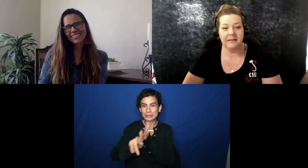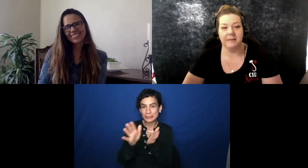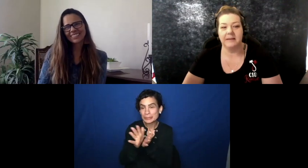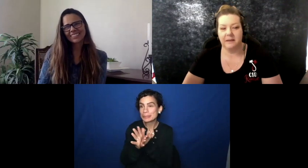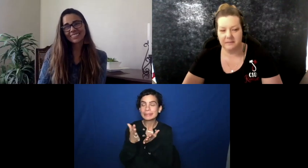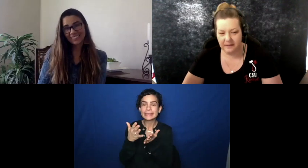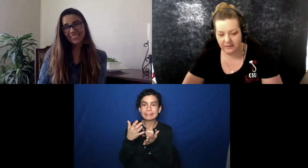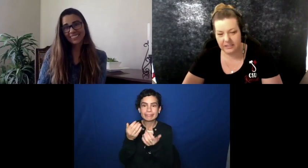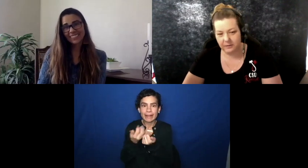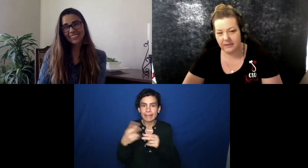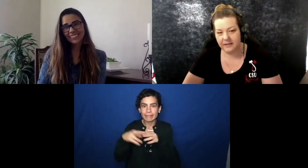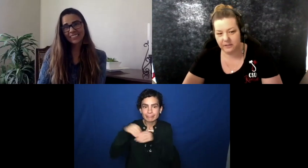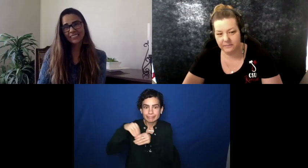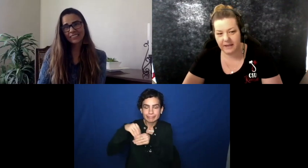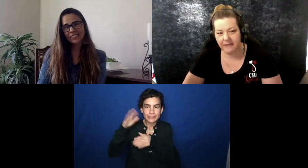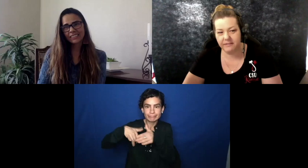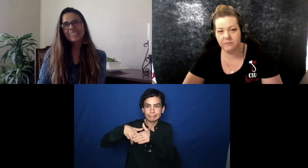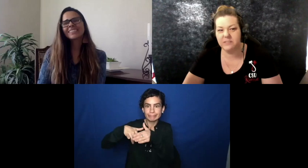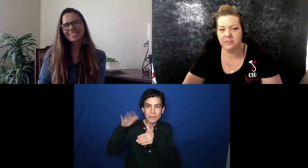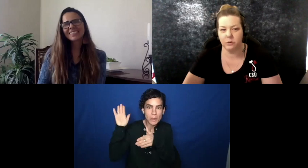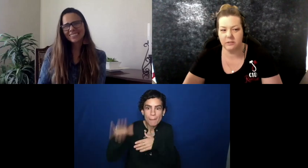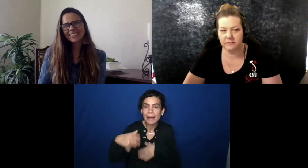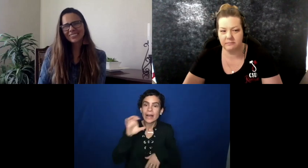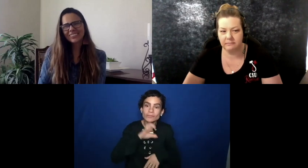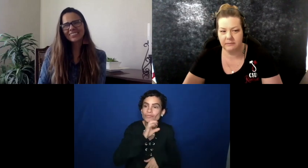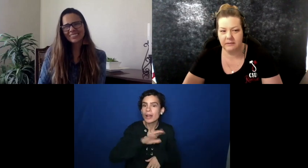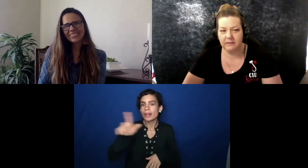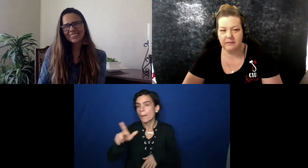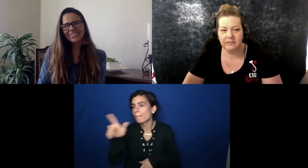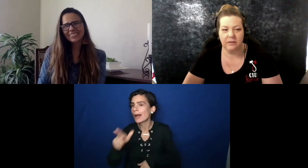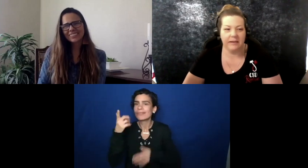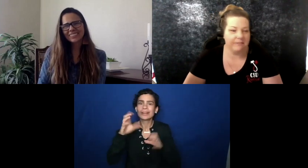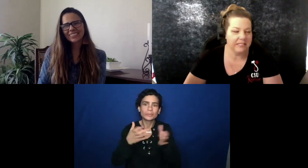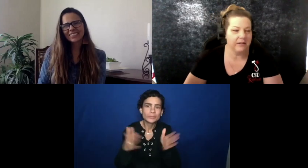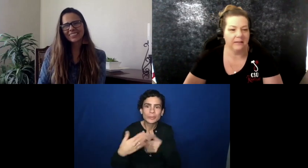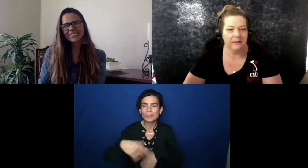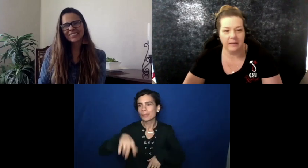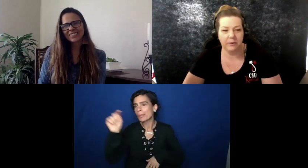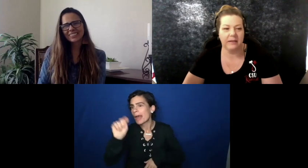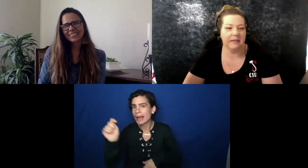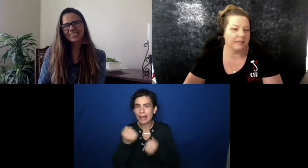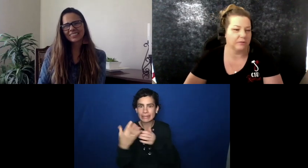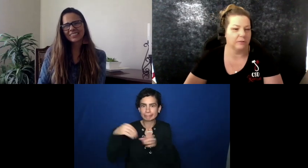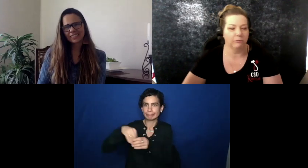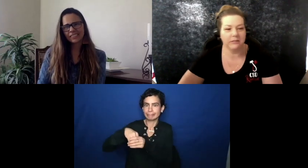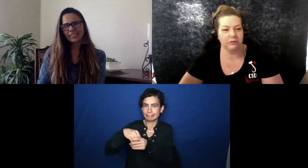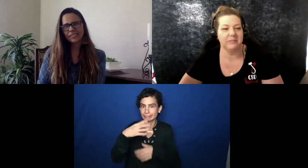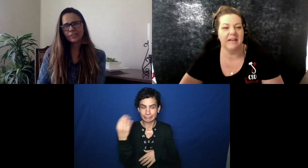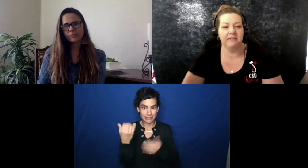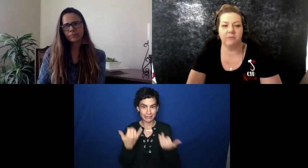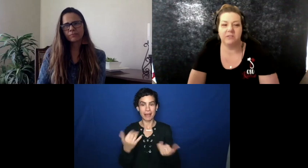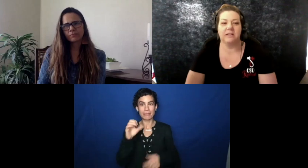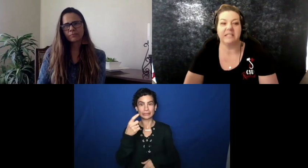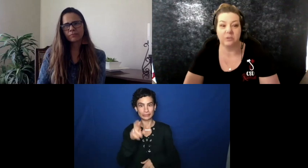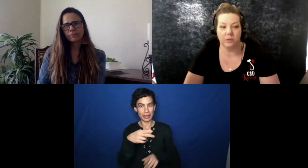my other kids that were at Kendall, everything was indoors. So cafeteria, the library, classroom, restrooms,